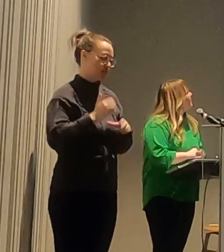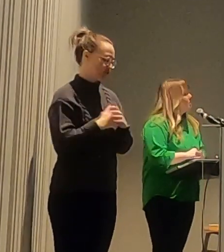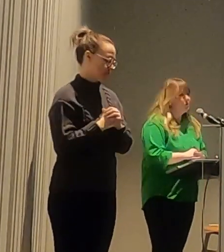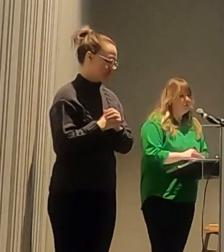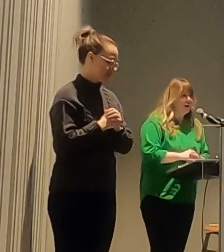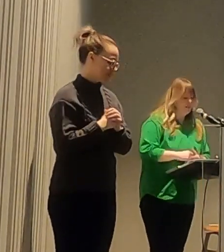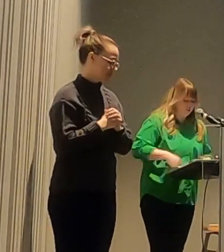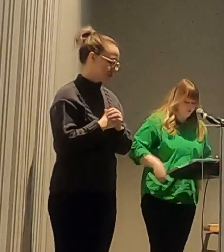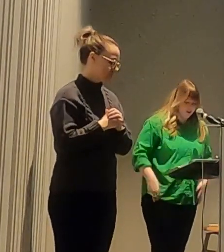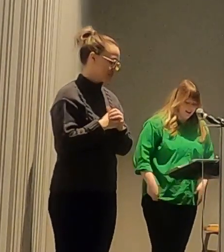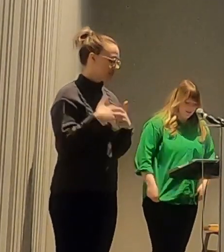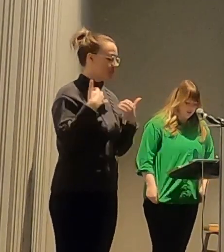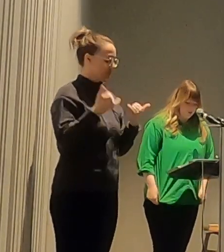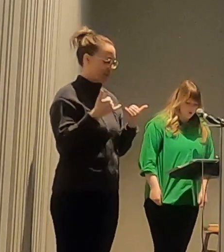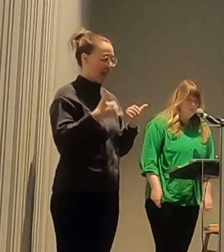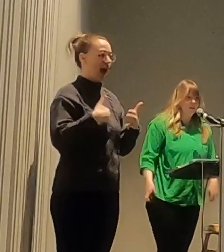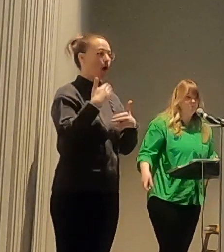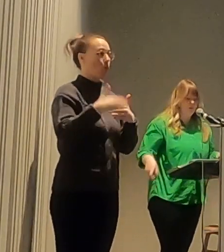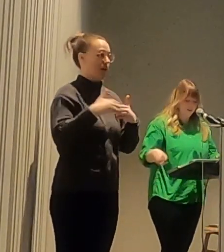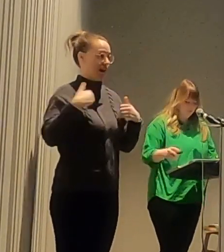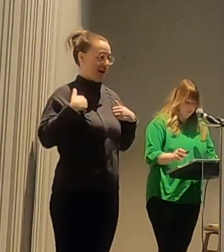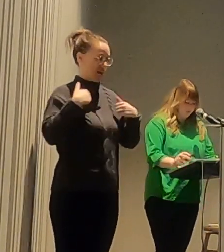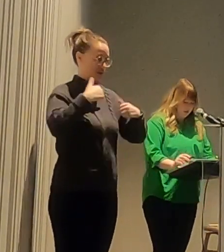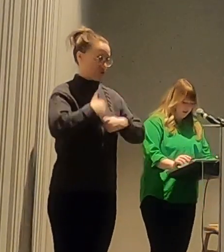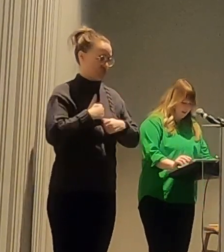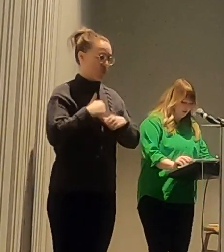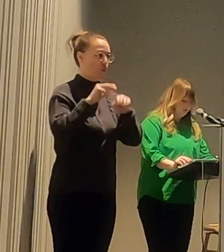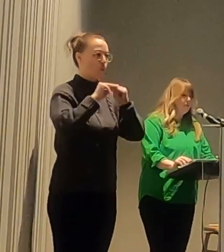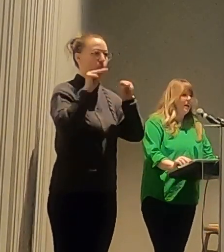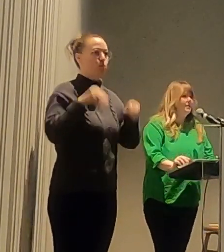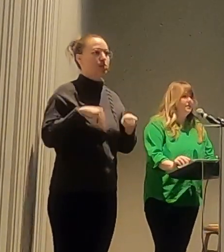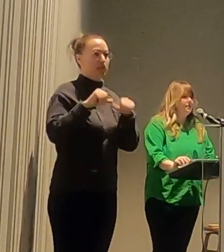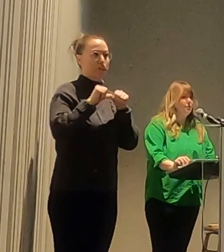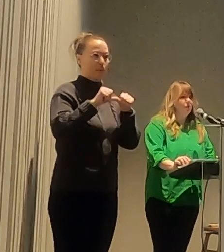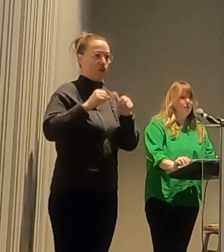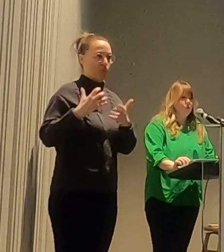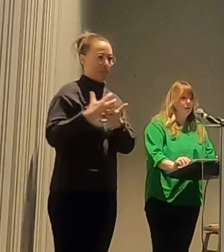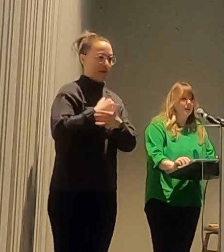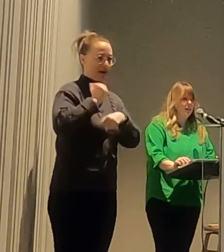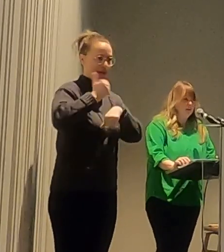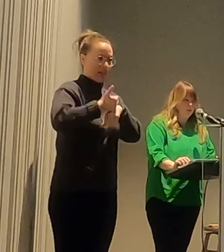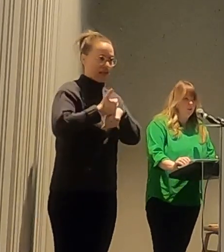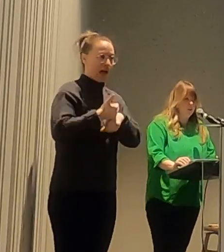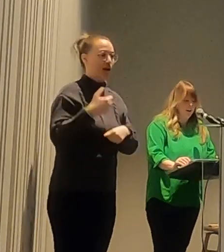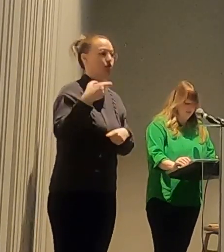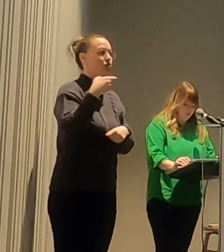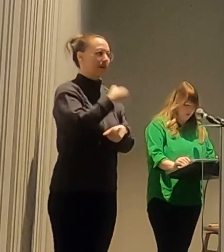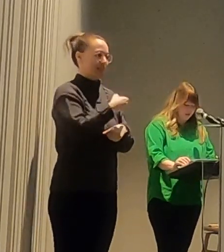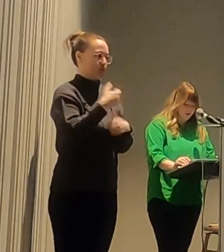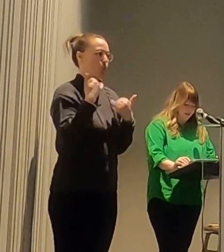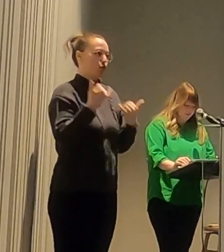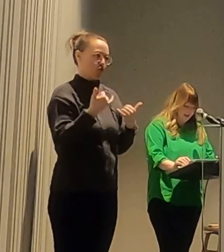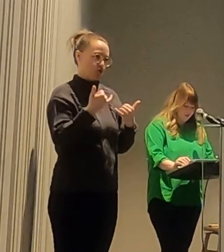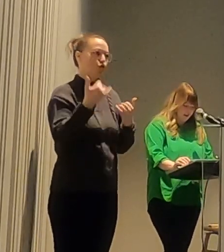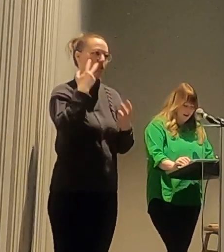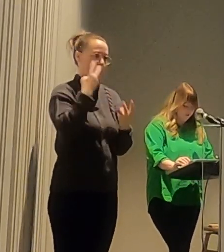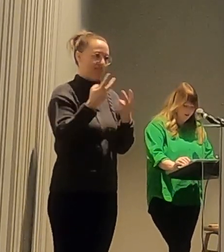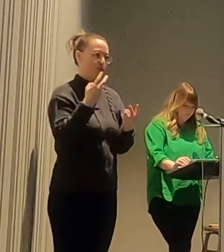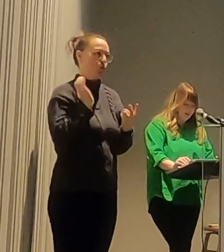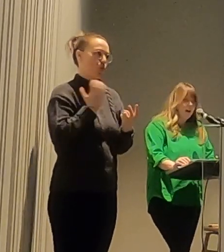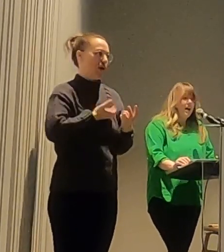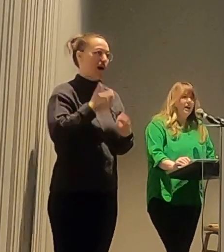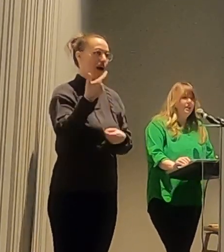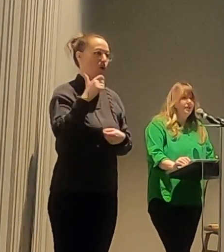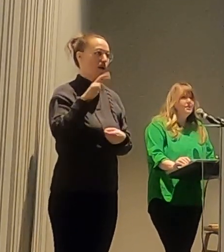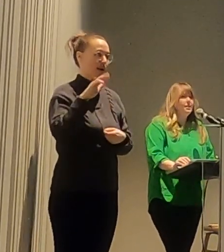So now moving on to our next robe in the museum's permanent collection, and this is the other one that is currently on view in the Arts of Asia